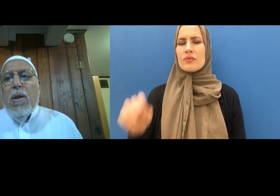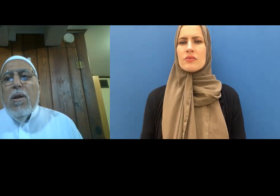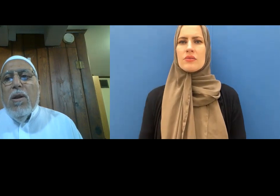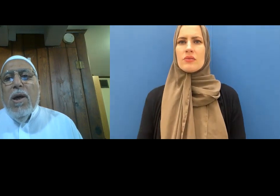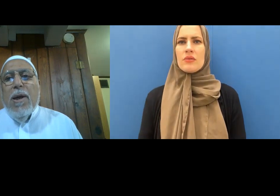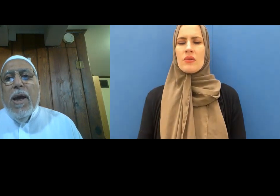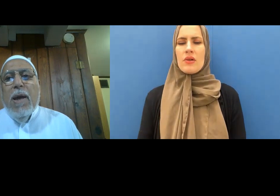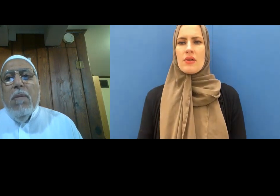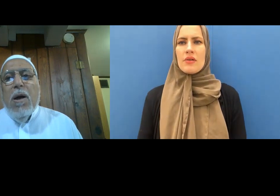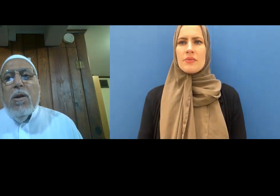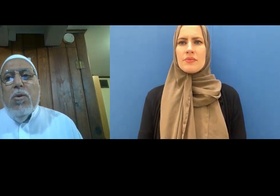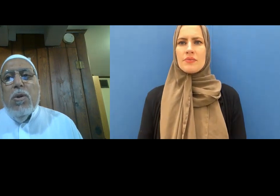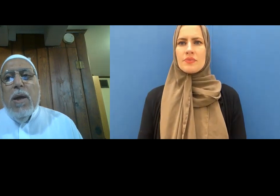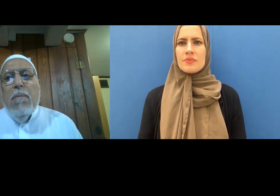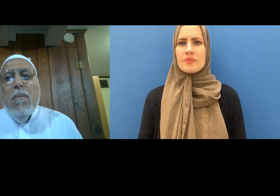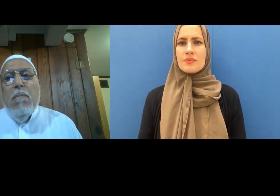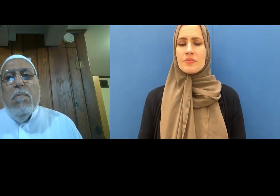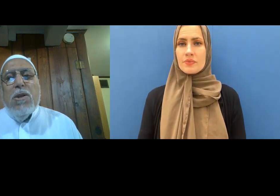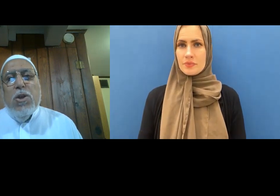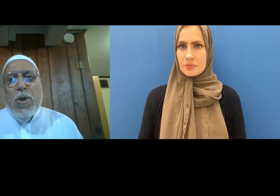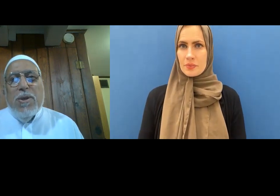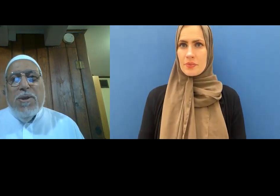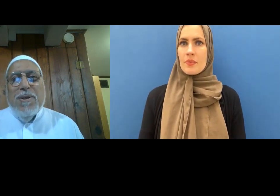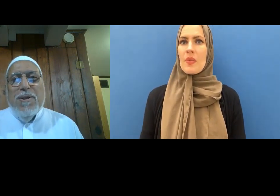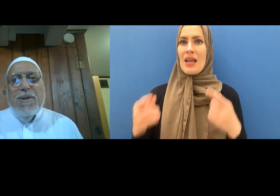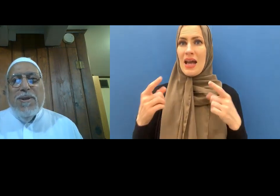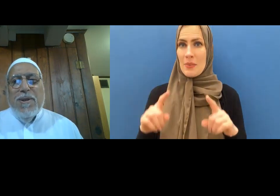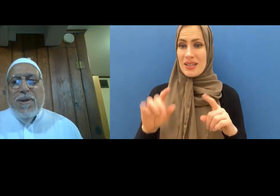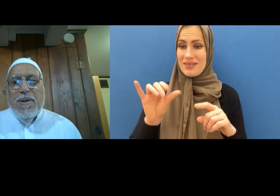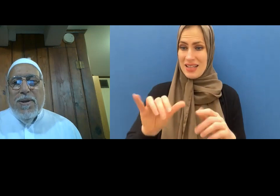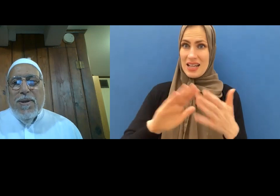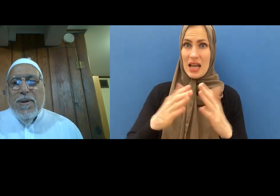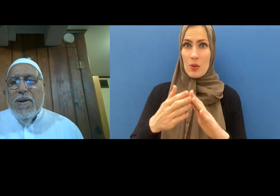When there came unto them messengers